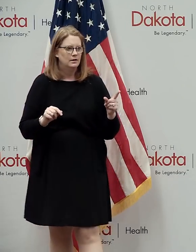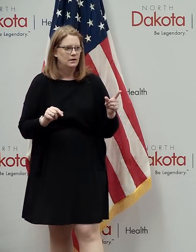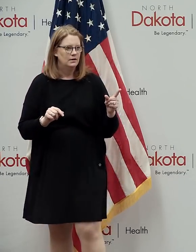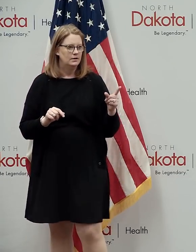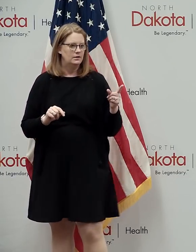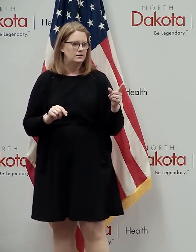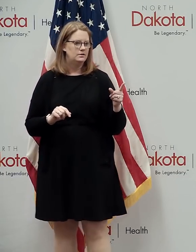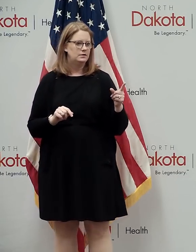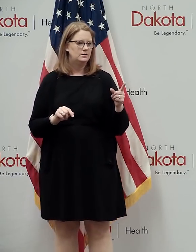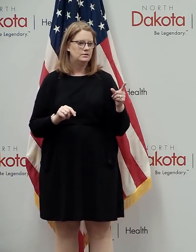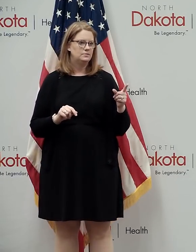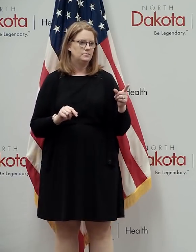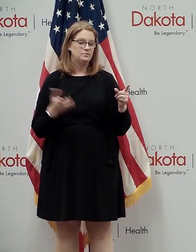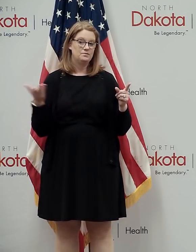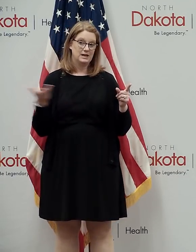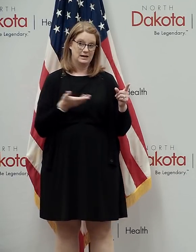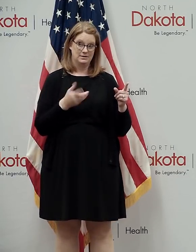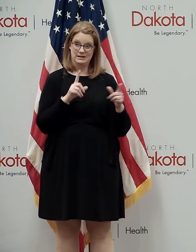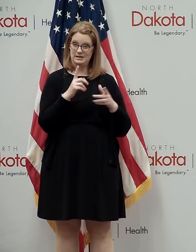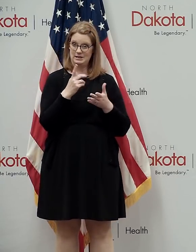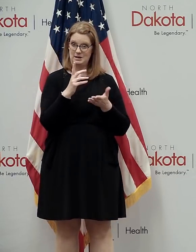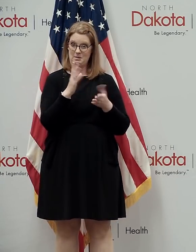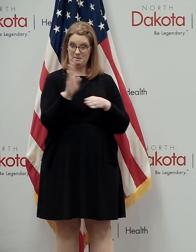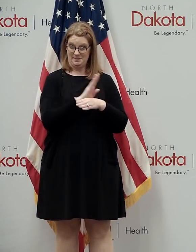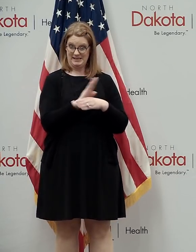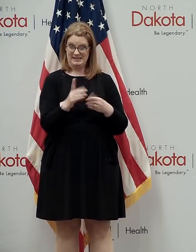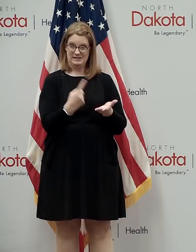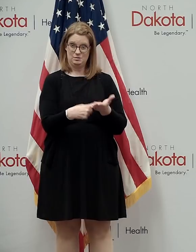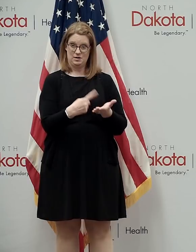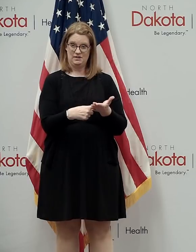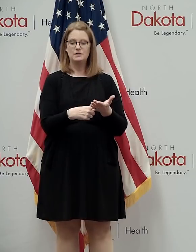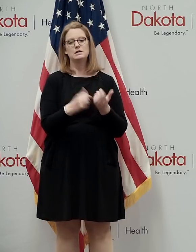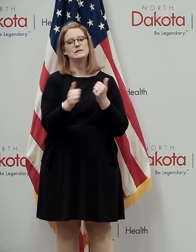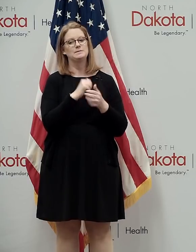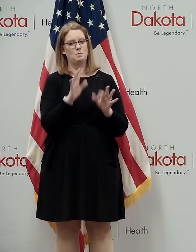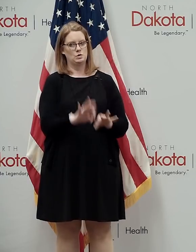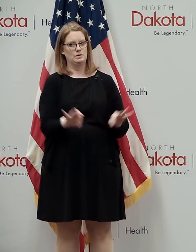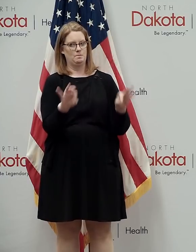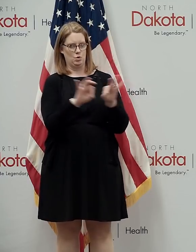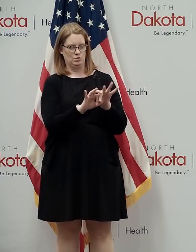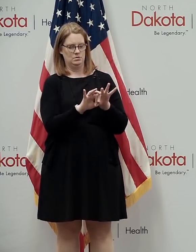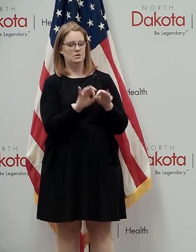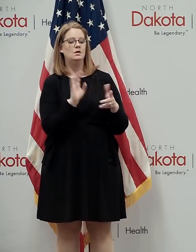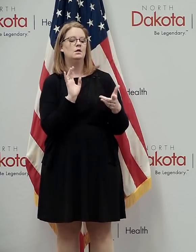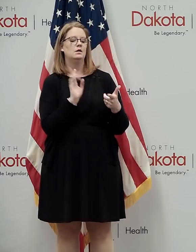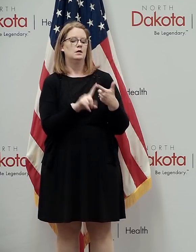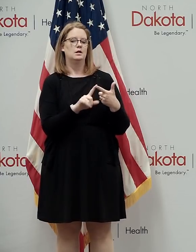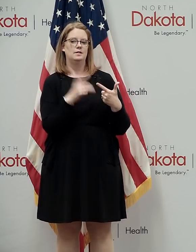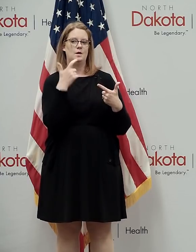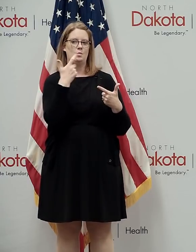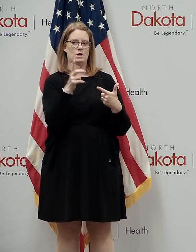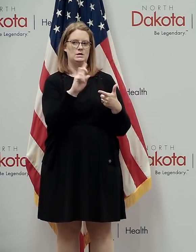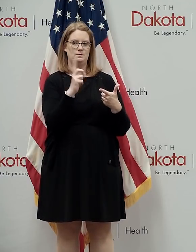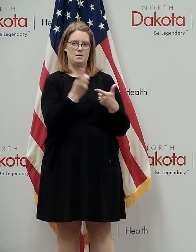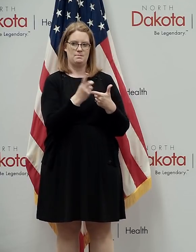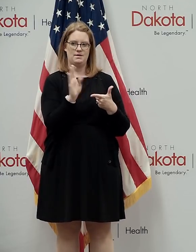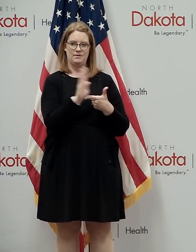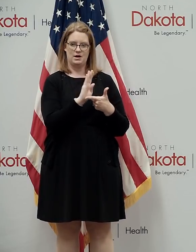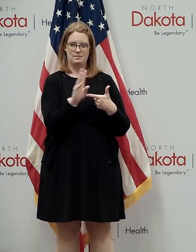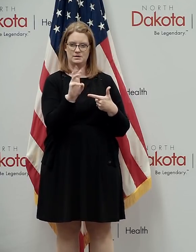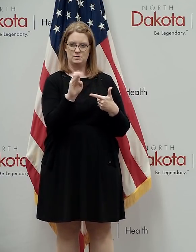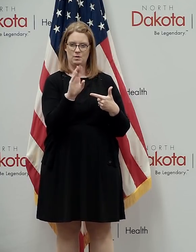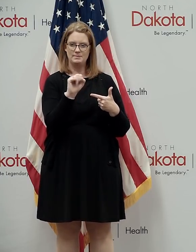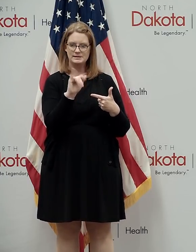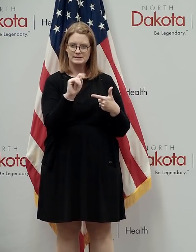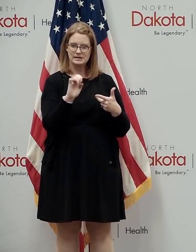think my invitation to attend the business briefing tomorrow is the first and most important thing. And then to watch the Department of Commerce website and our